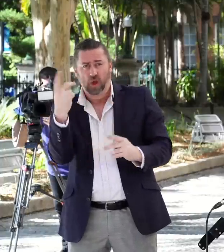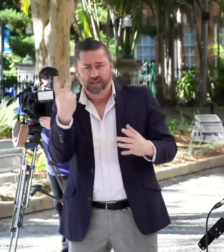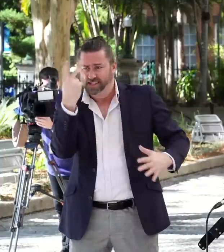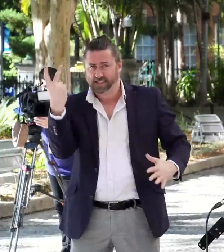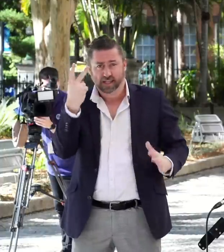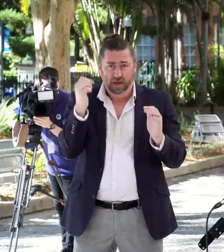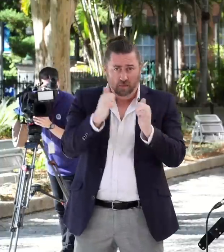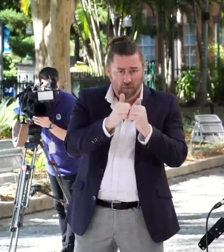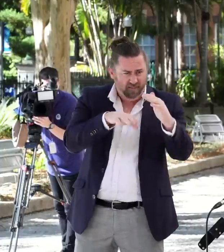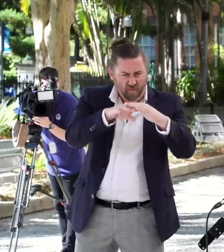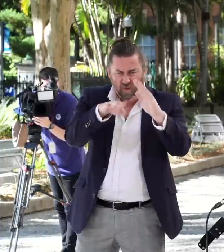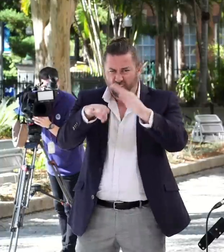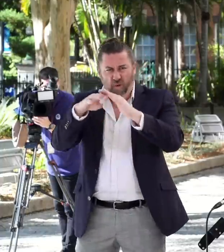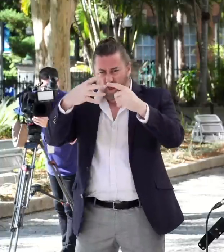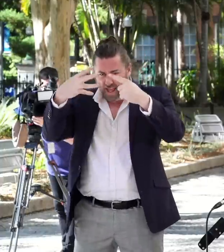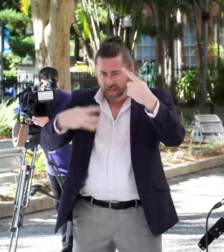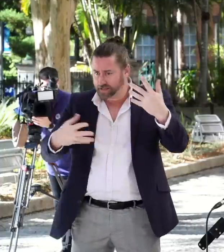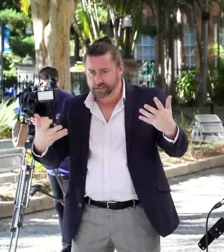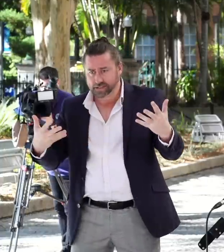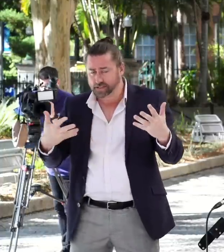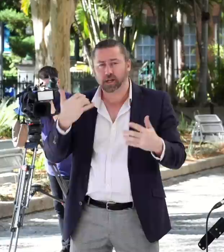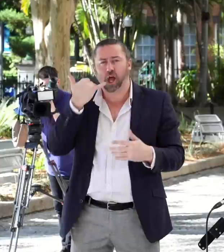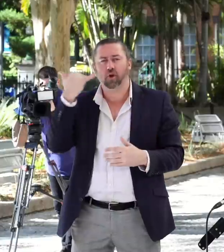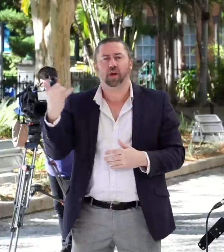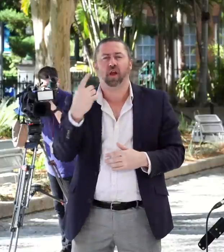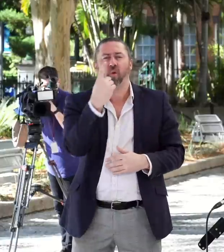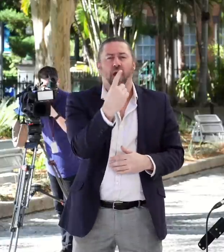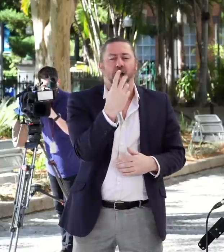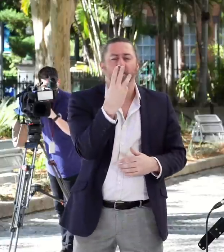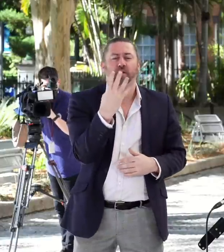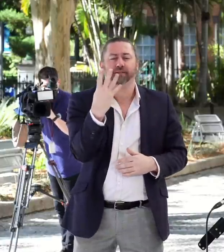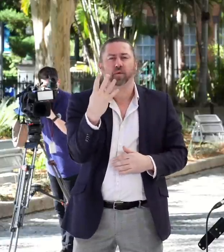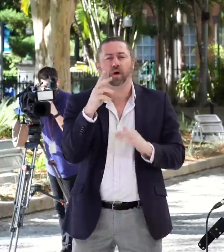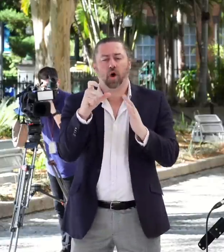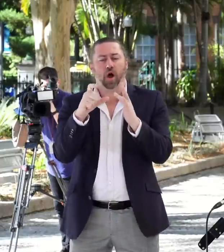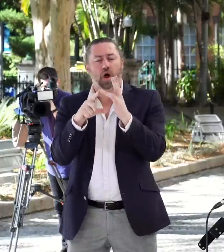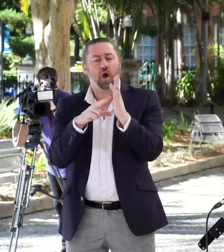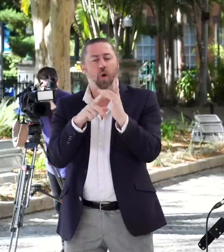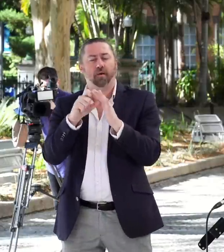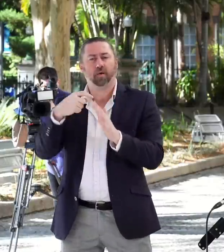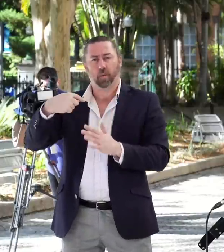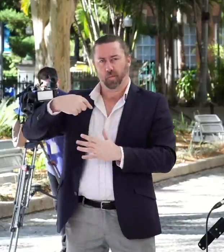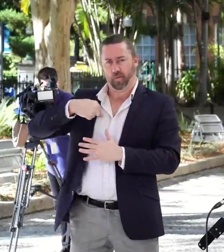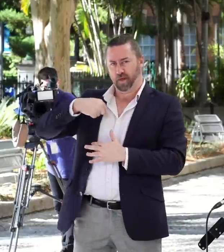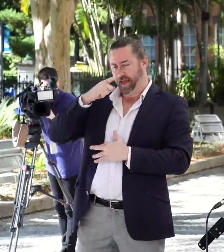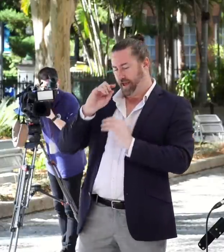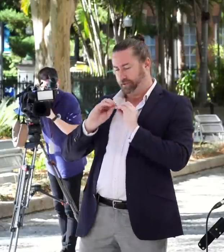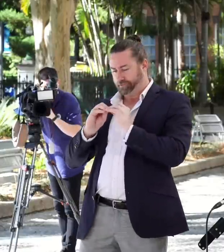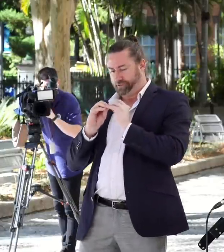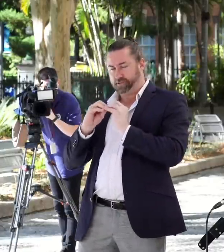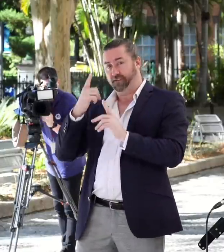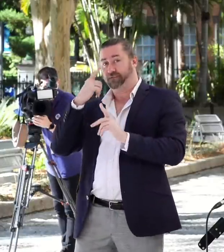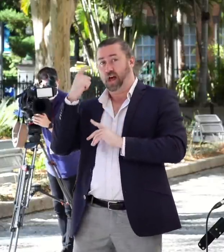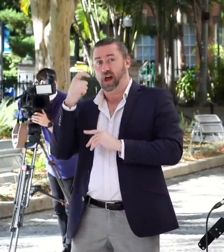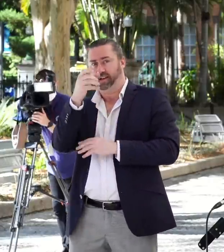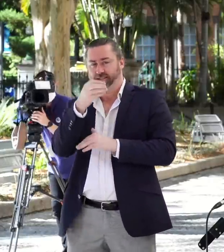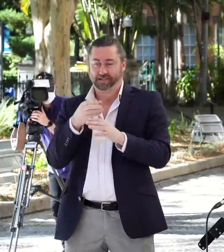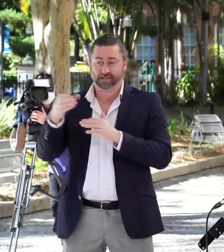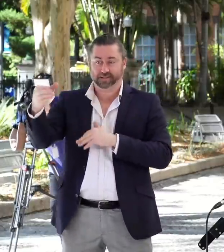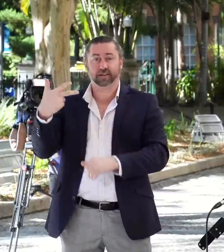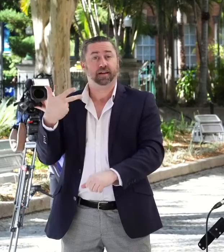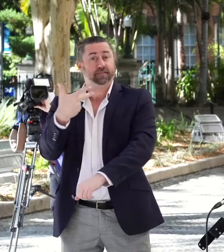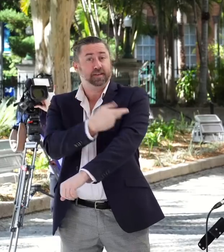a booking, contact 134 COVID to make sure you get your second vaccination on time. I'll hand now to Dr.